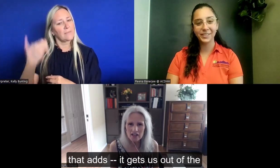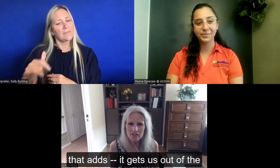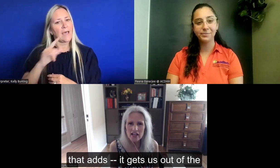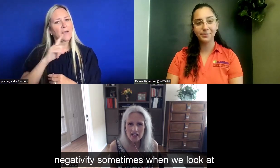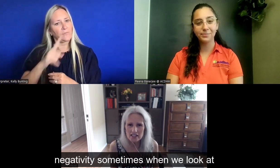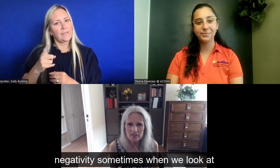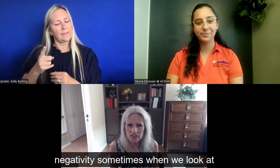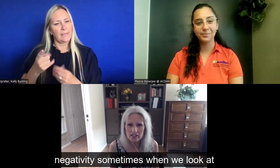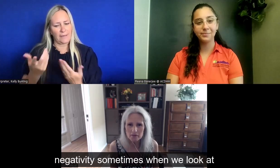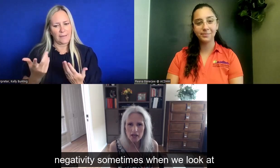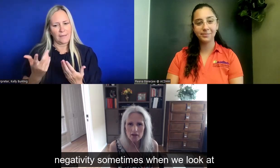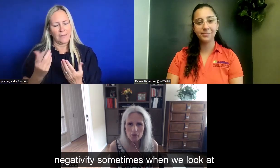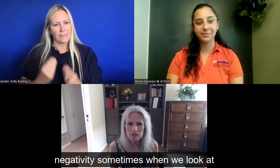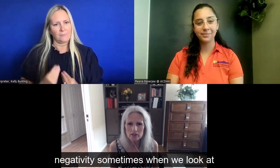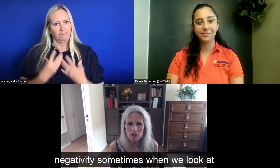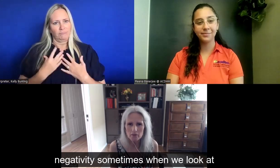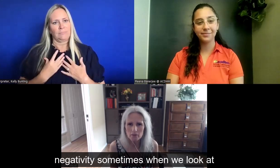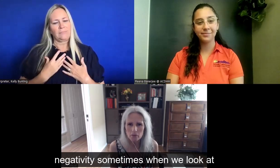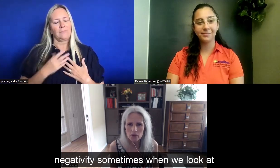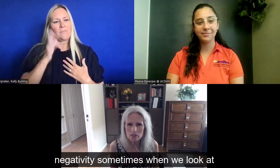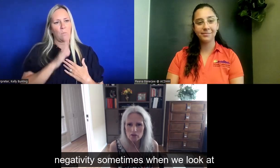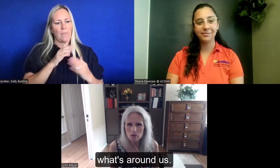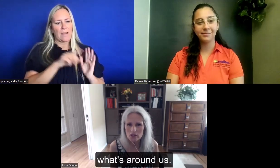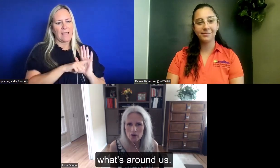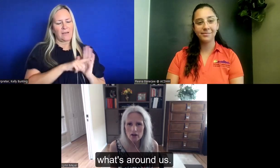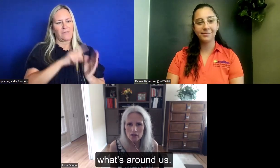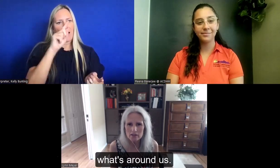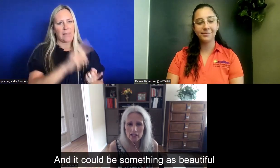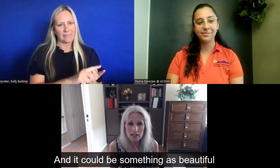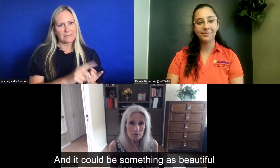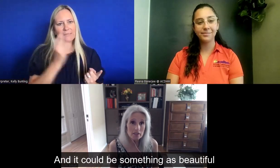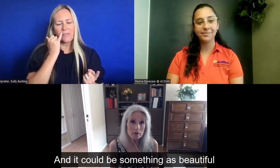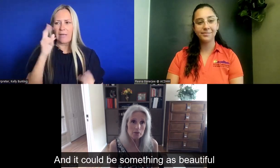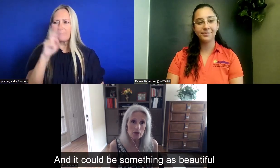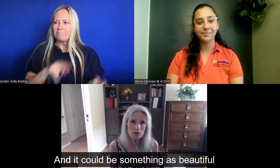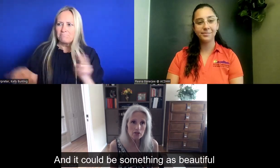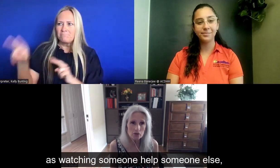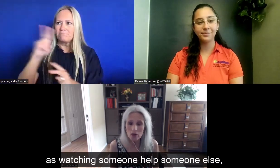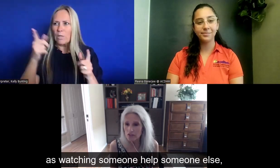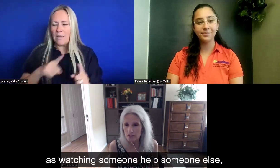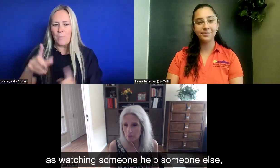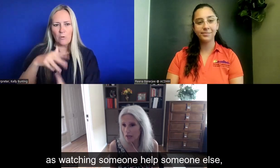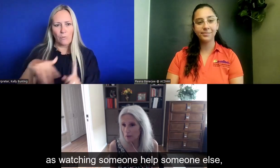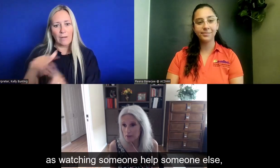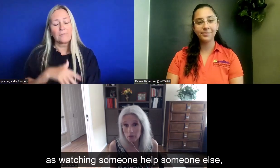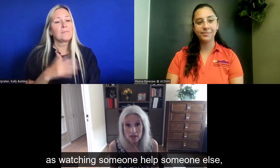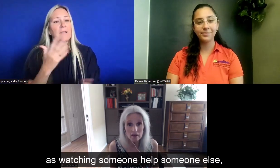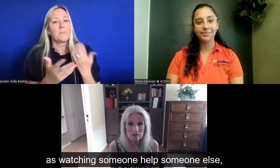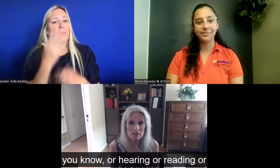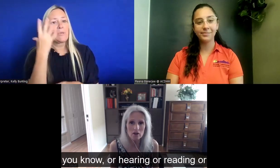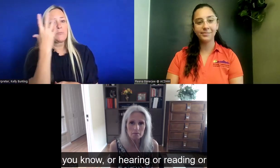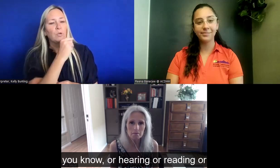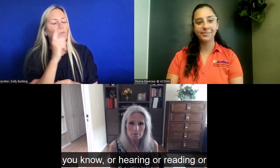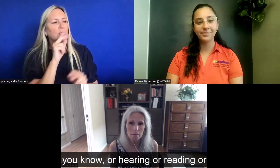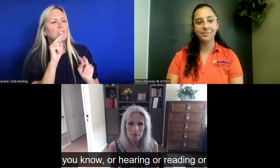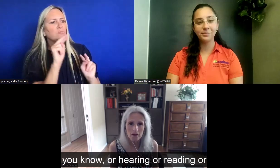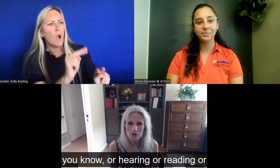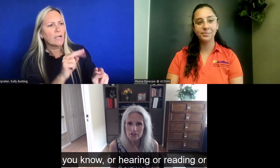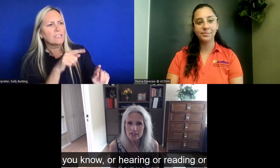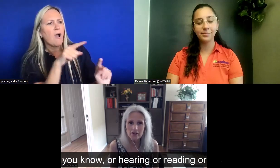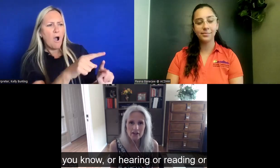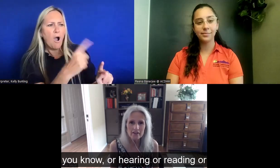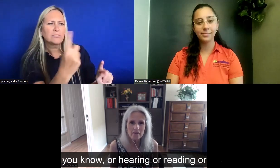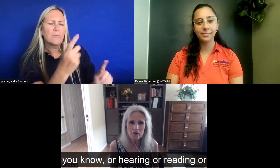us out of the negativity. Sometimes we look at what's around us, and it could be something as beautiful as watching someone help someone else,